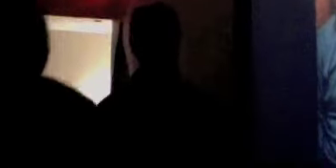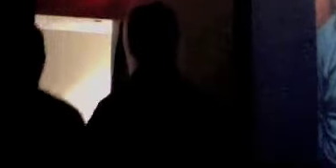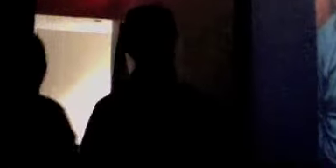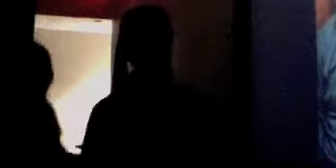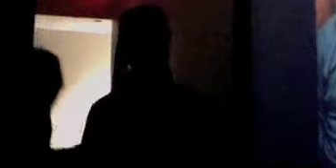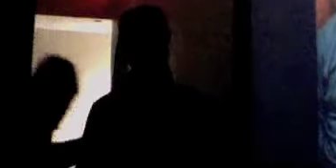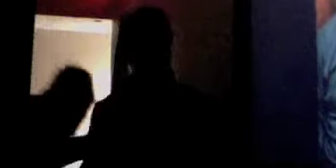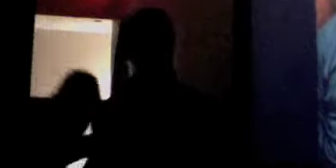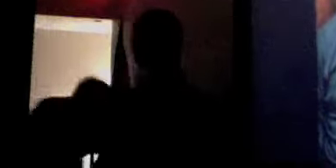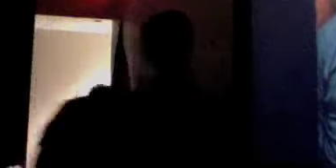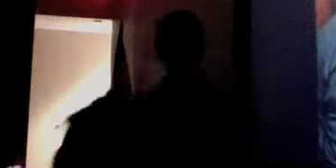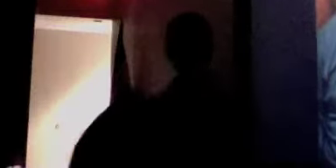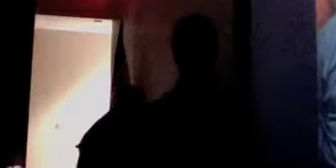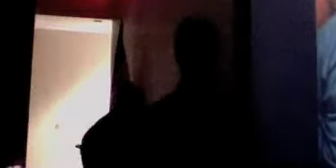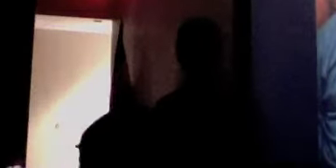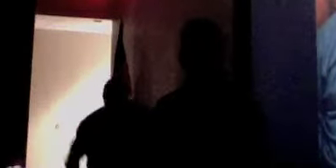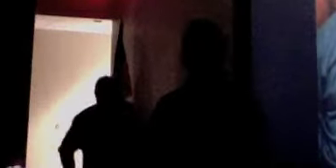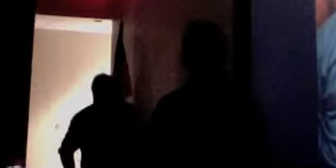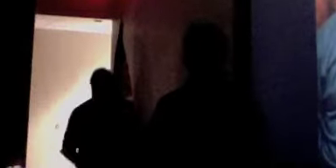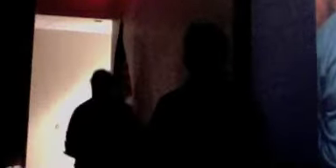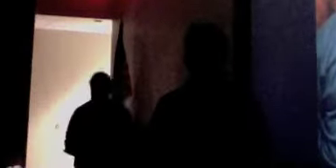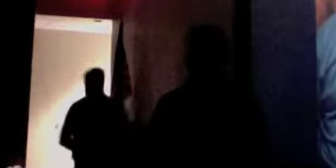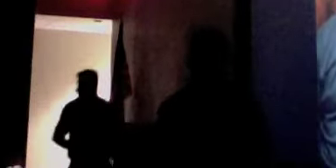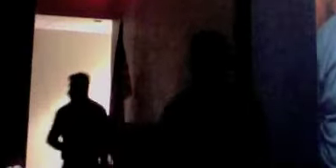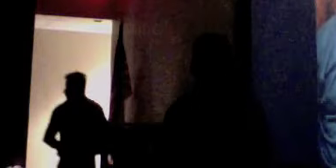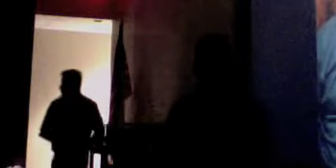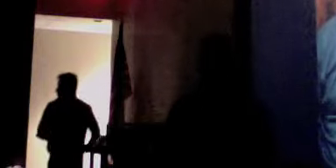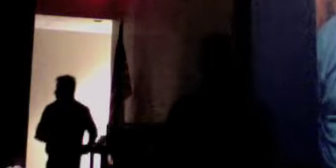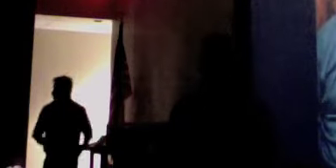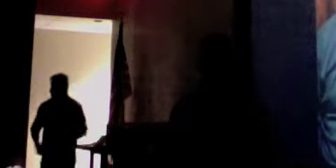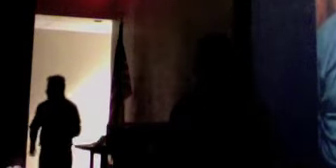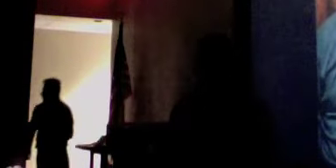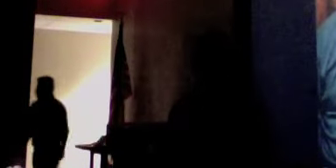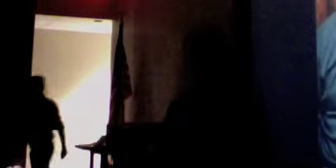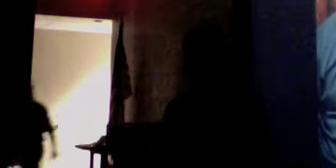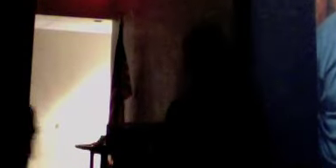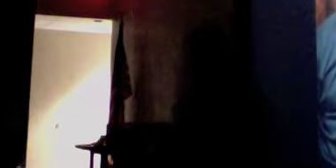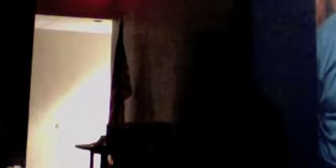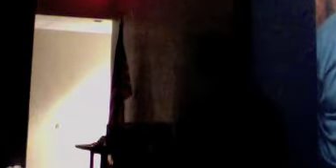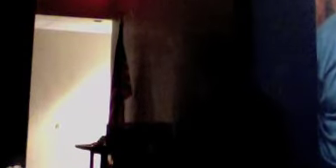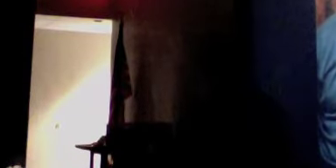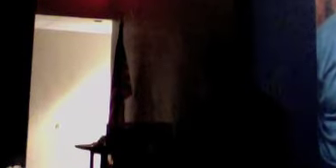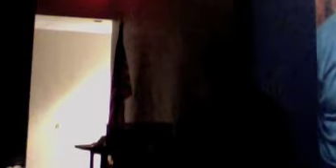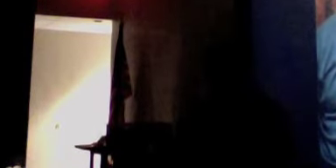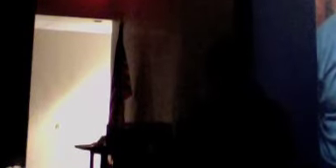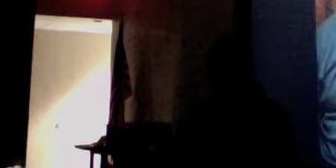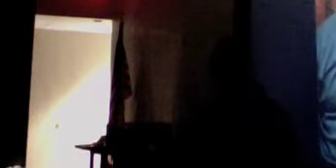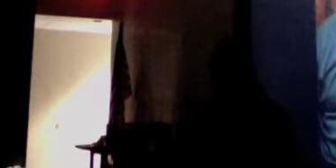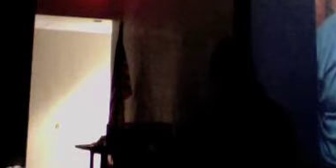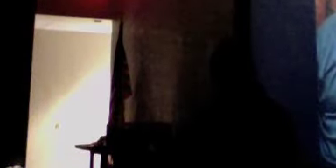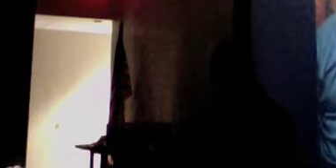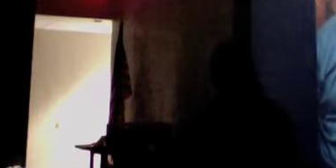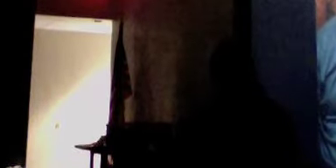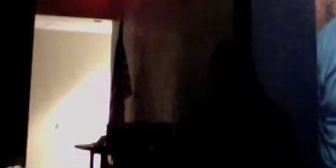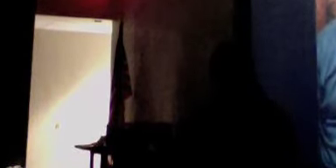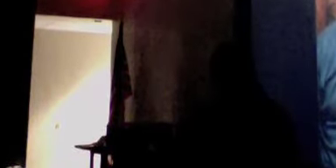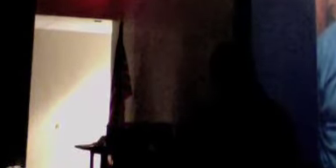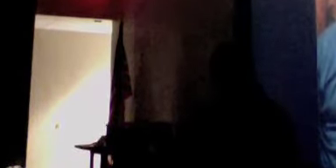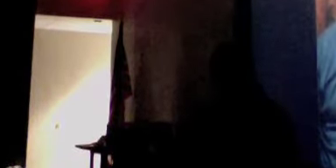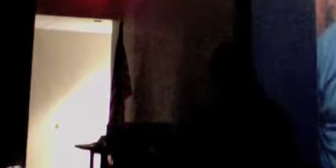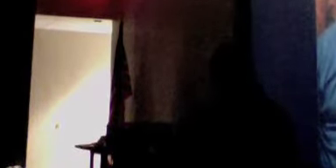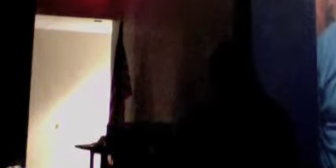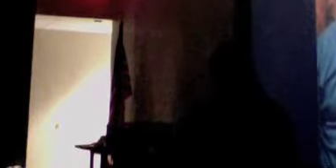far as high school, it took me a little bit to really even think about what the value was. I didn't see very much value, to be honest.